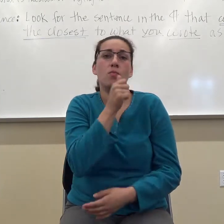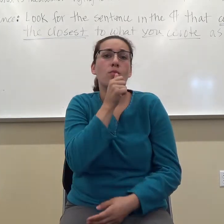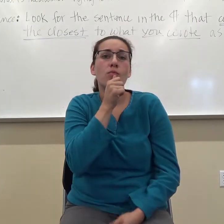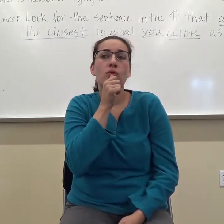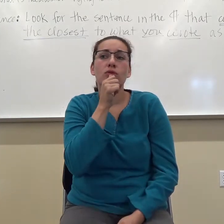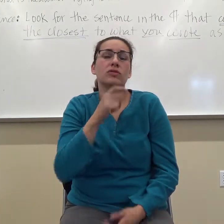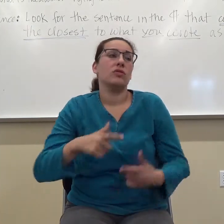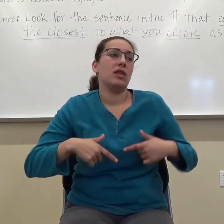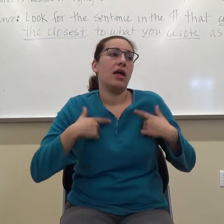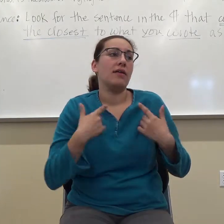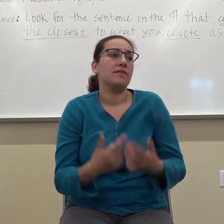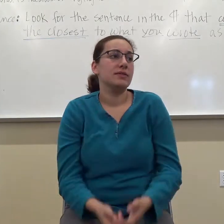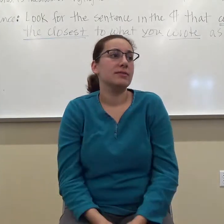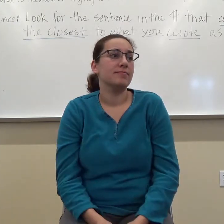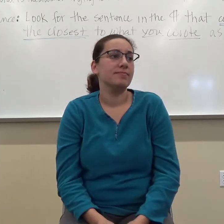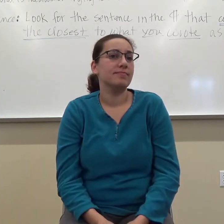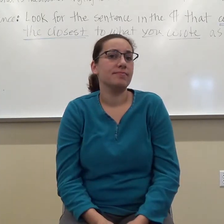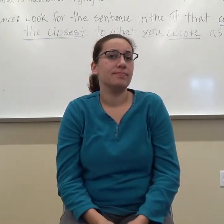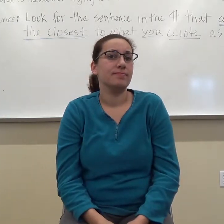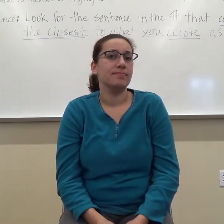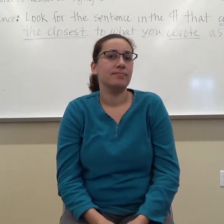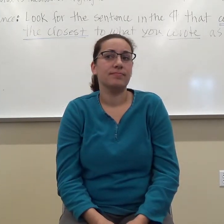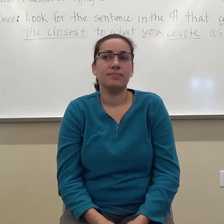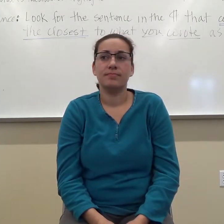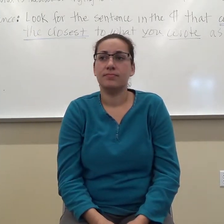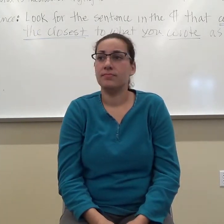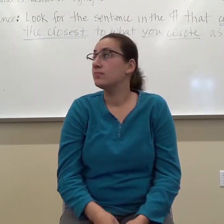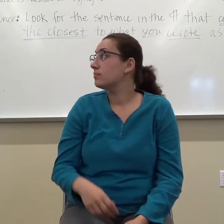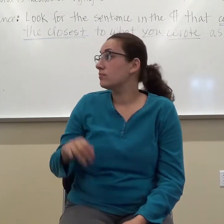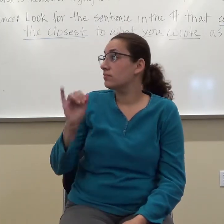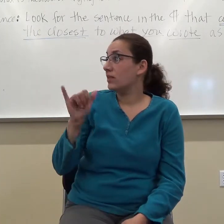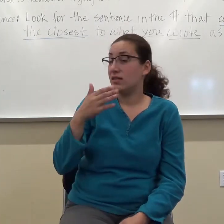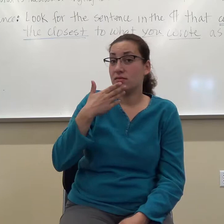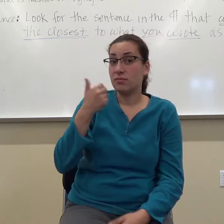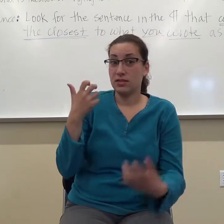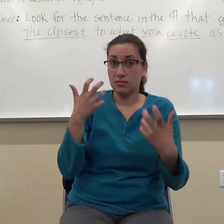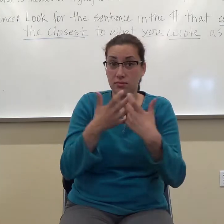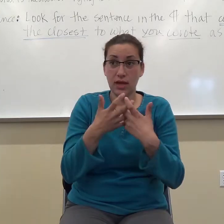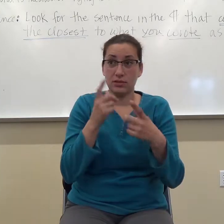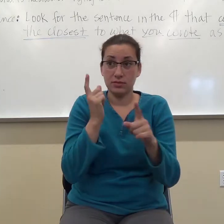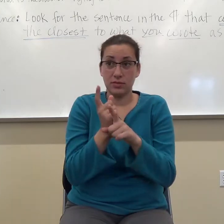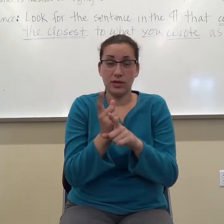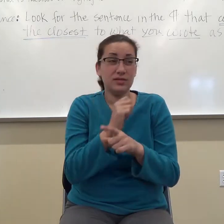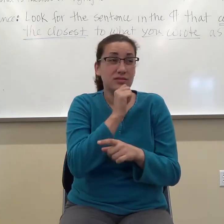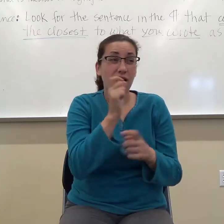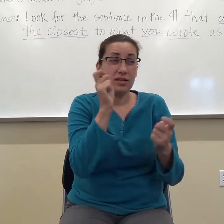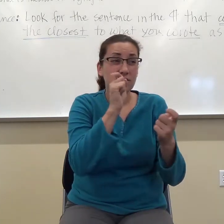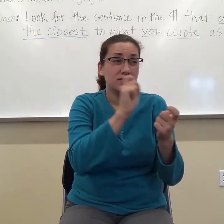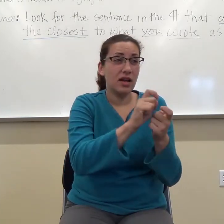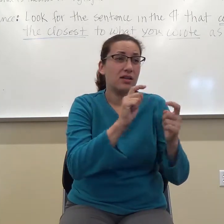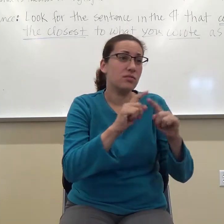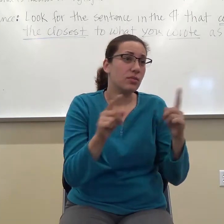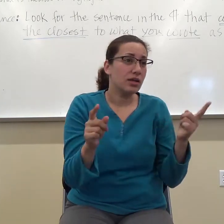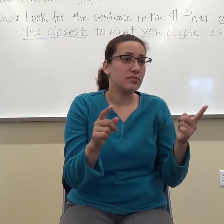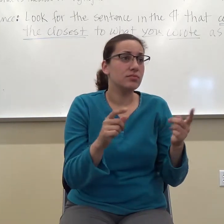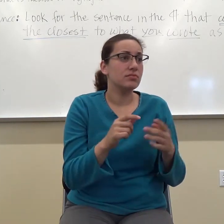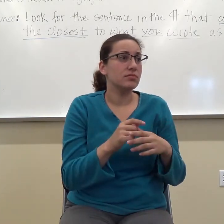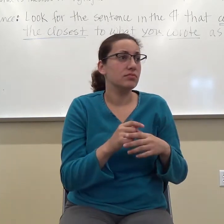Isn't that the closest one? It isn't exact, but we could